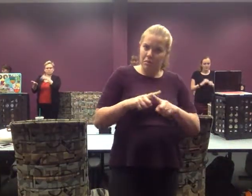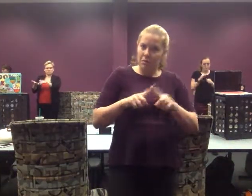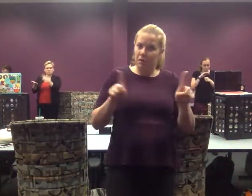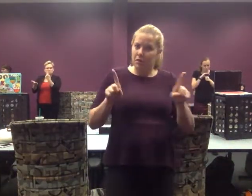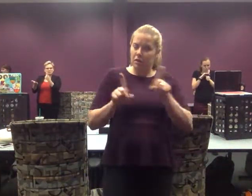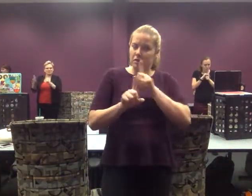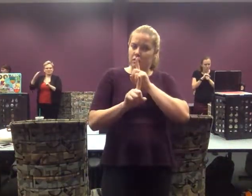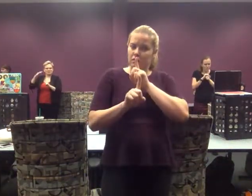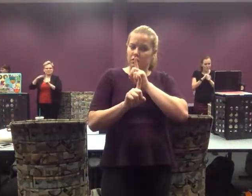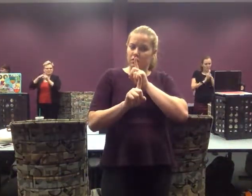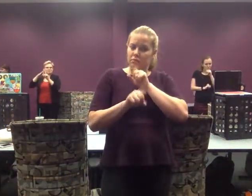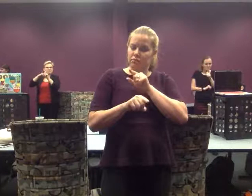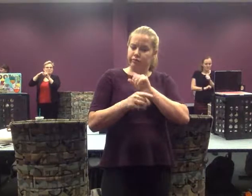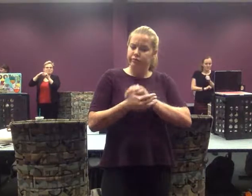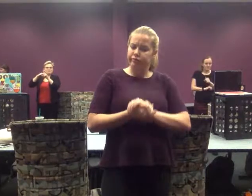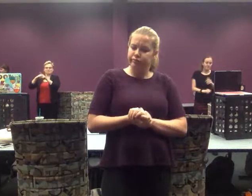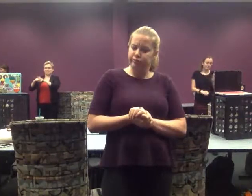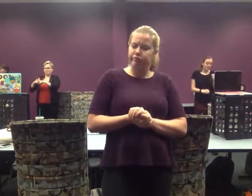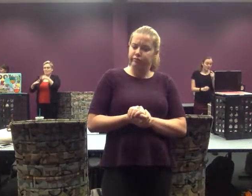heavy political pressure of the Great Awakening,